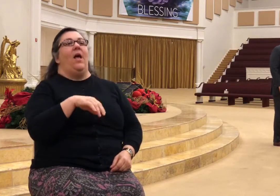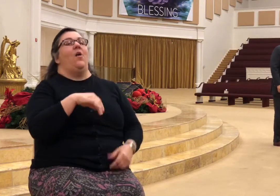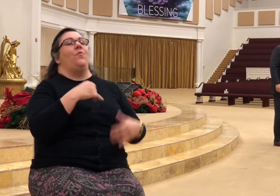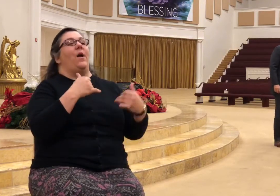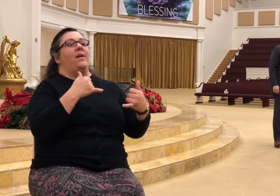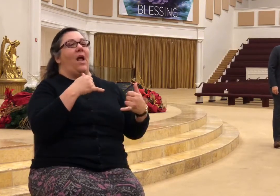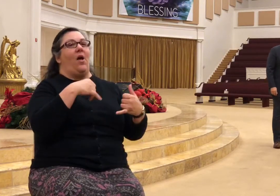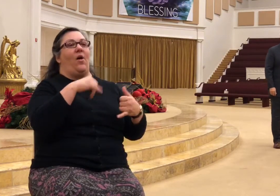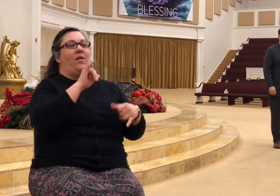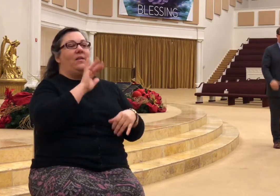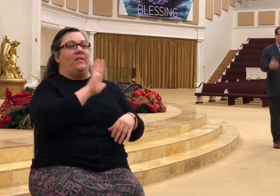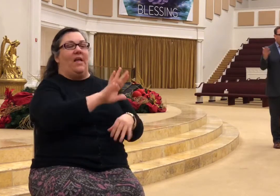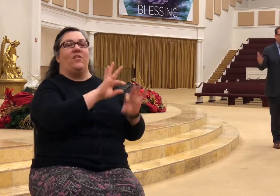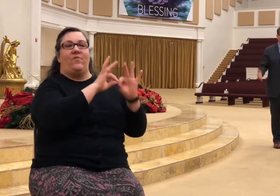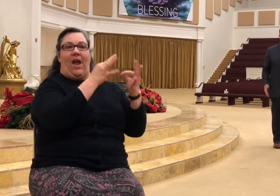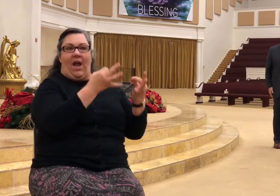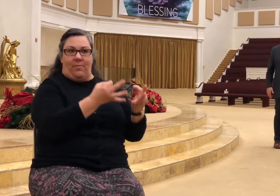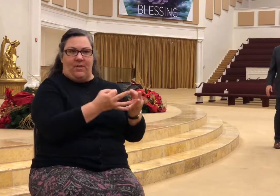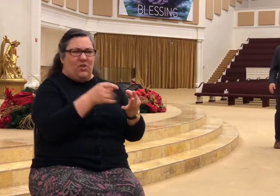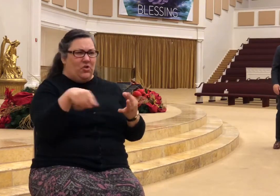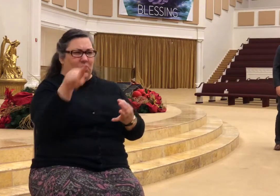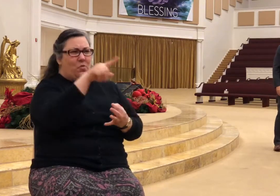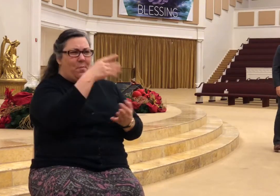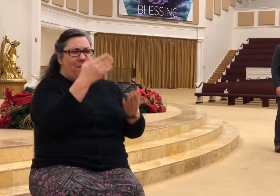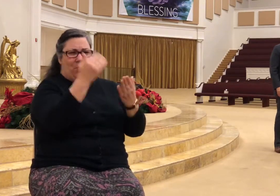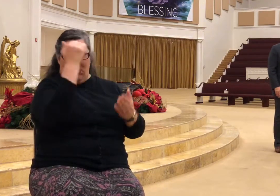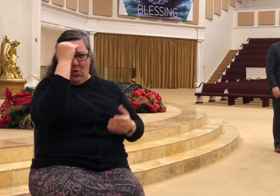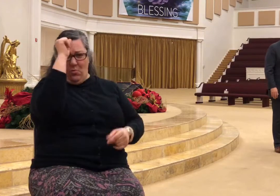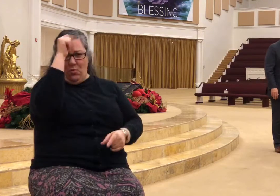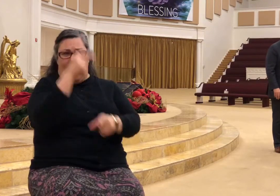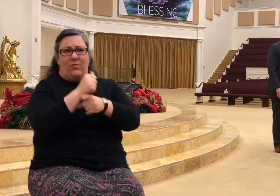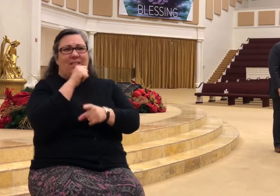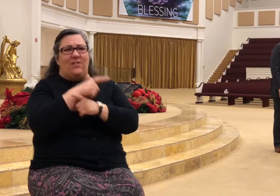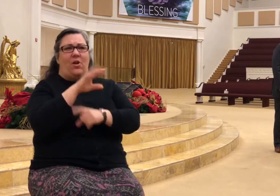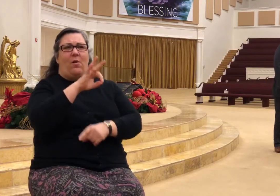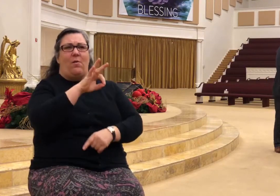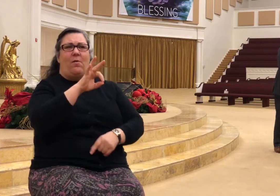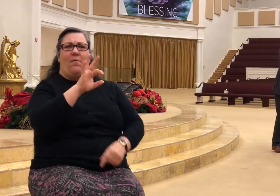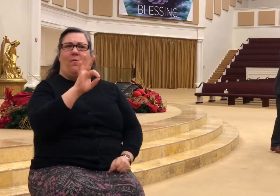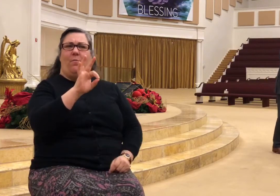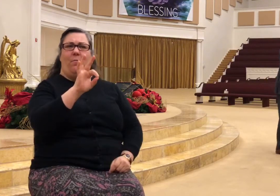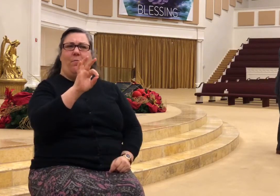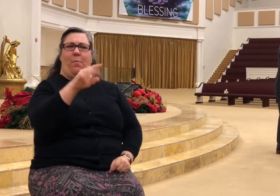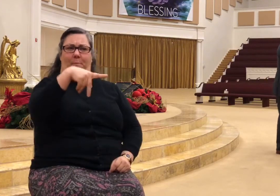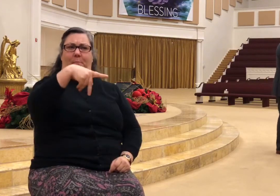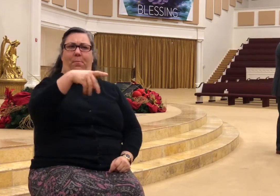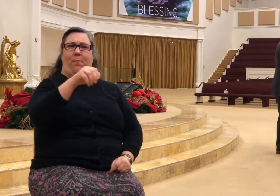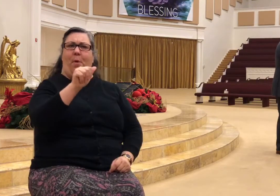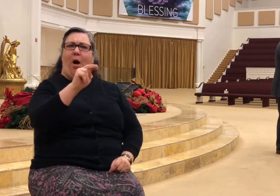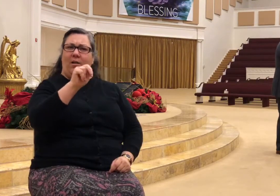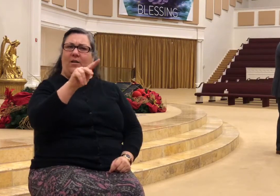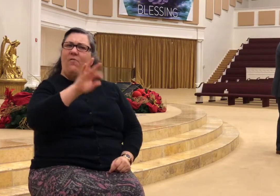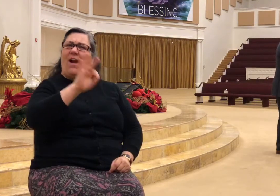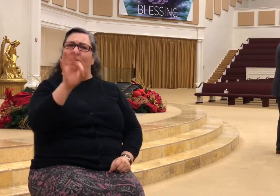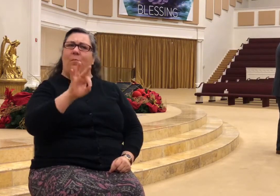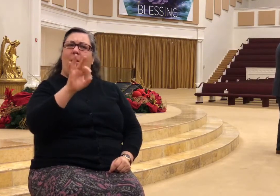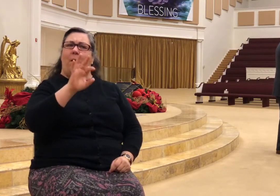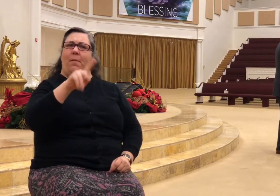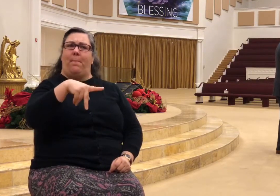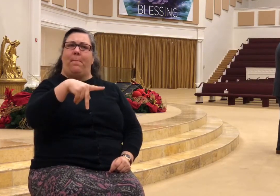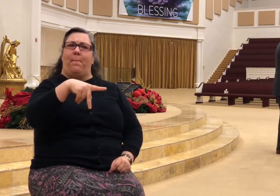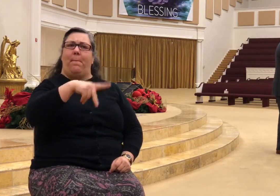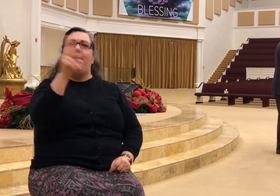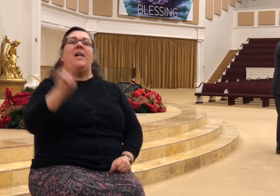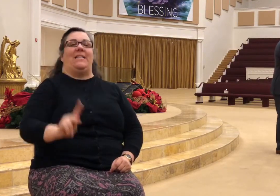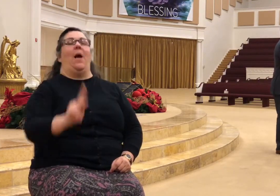the Platanilla family, for those of you that may be new, Brother and Sister Platanilla and their family were a part of this ministry. They're based out of this church